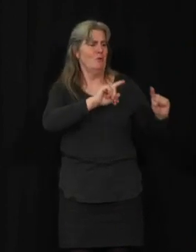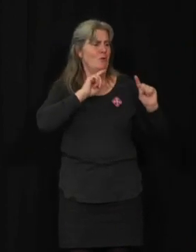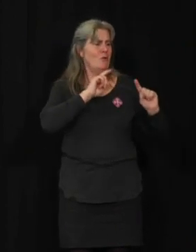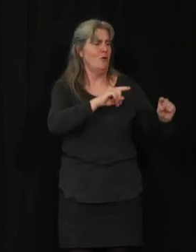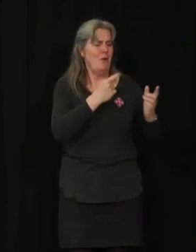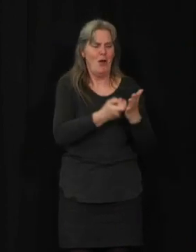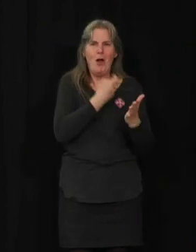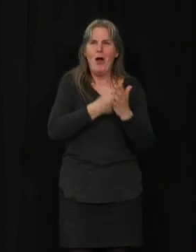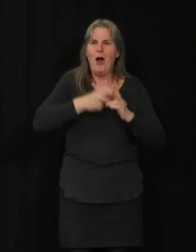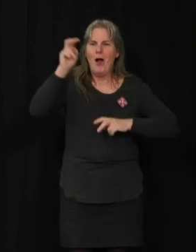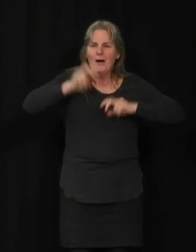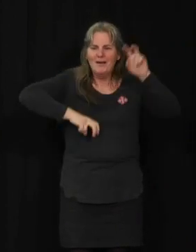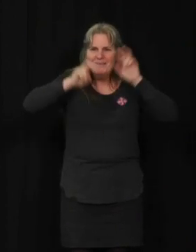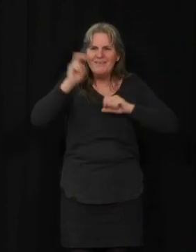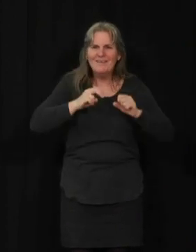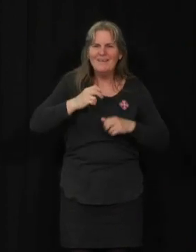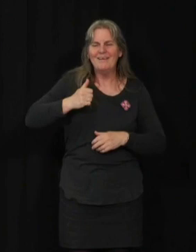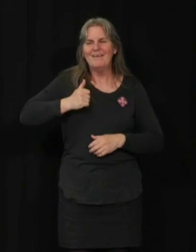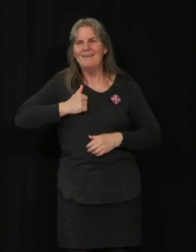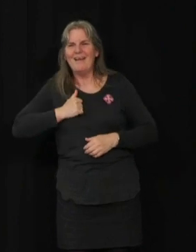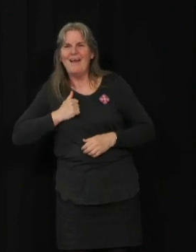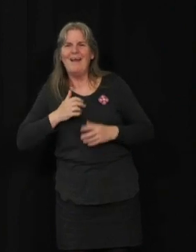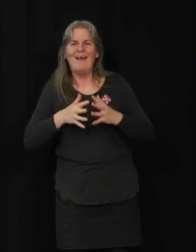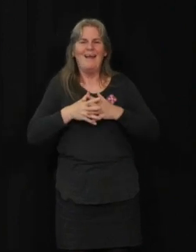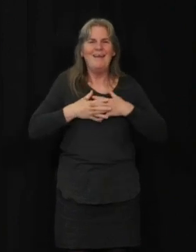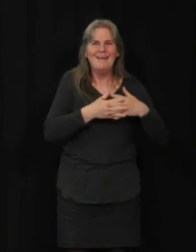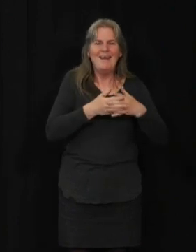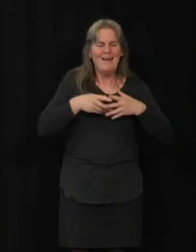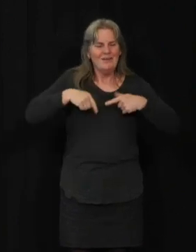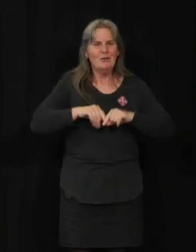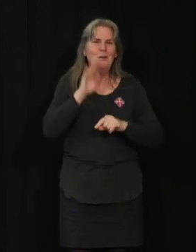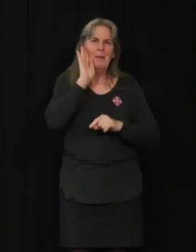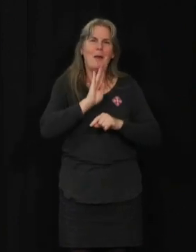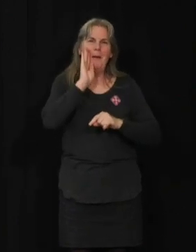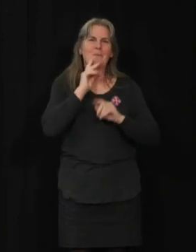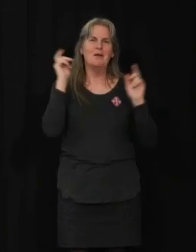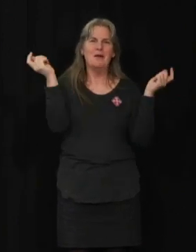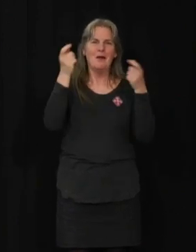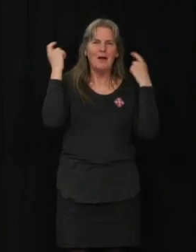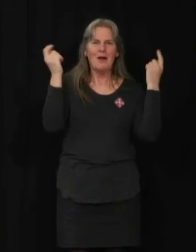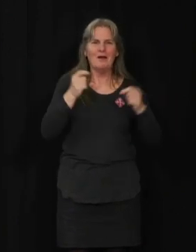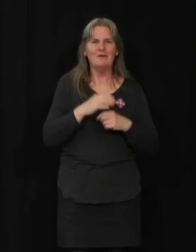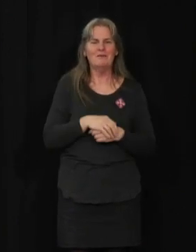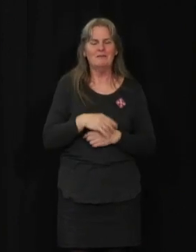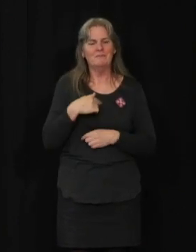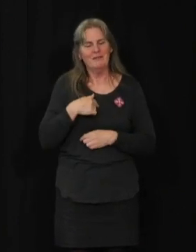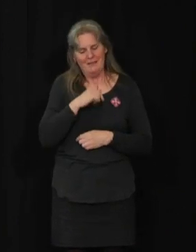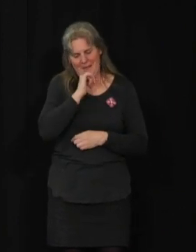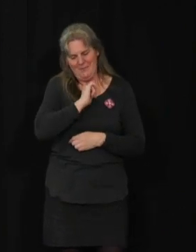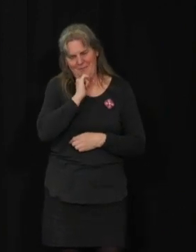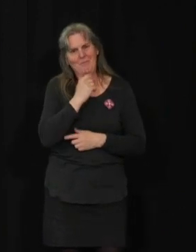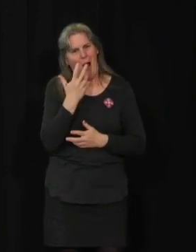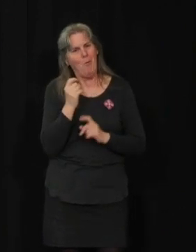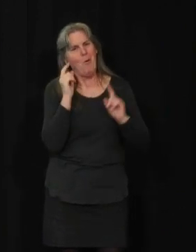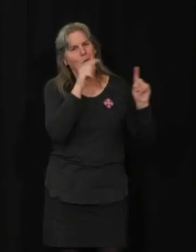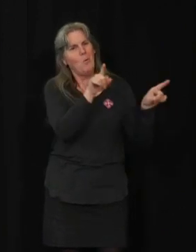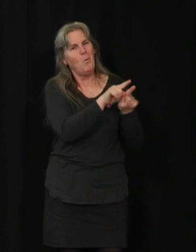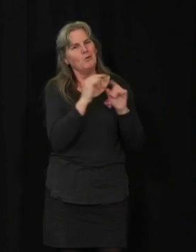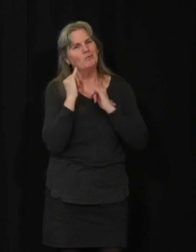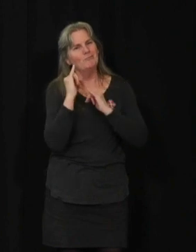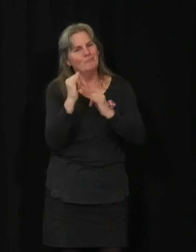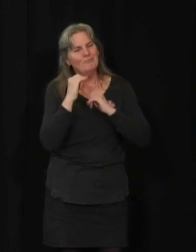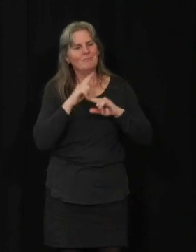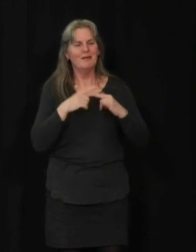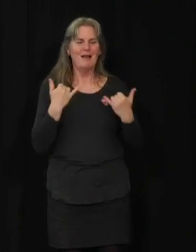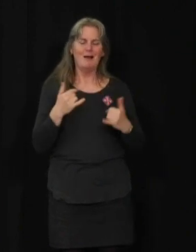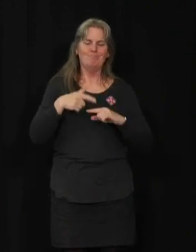hockey tournament, Canada versus the States in Haines during their beer festival, and I'm really got a hankering to get down to Haines right now, but